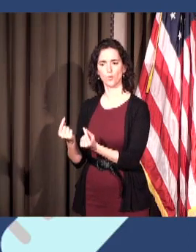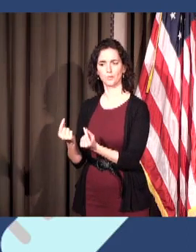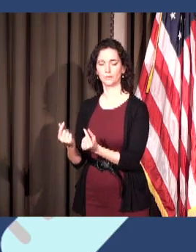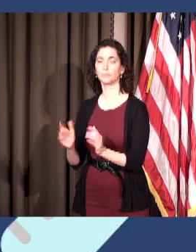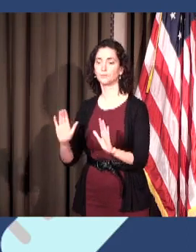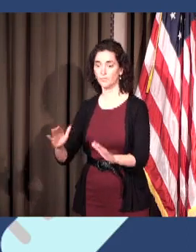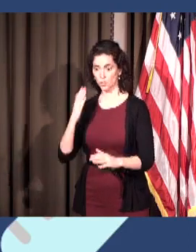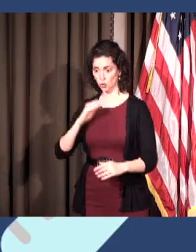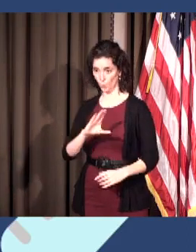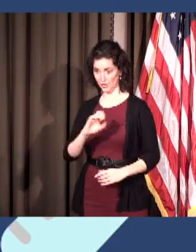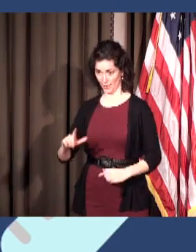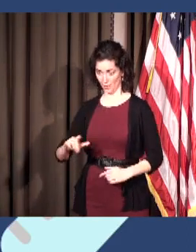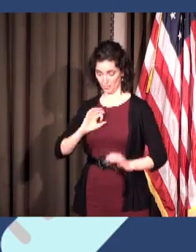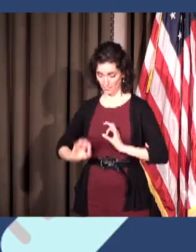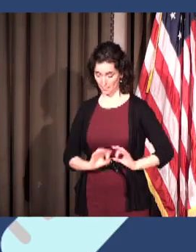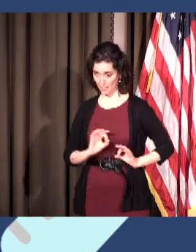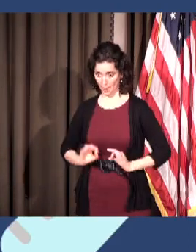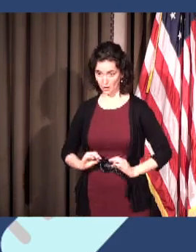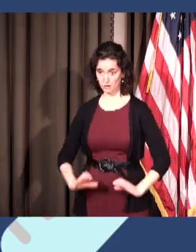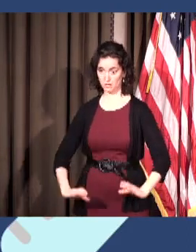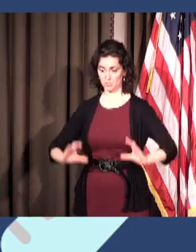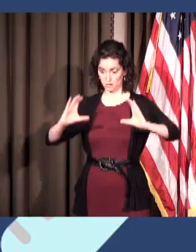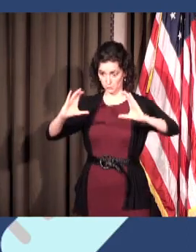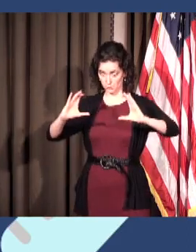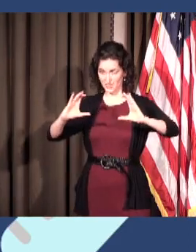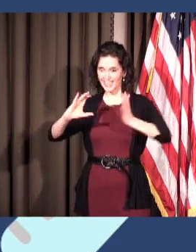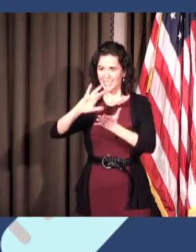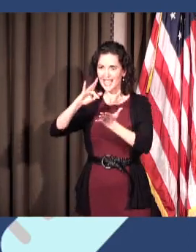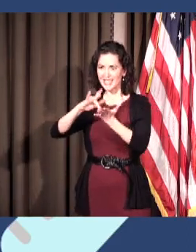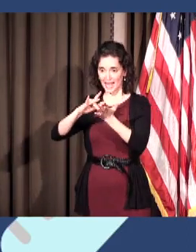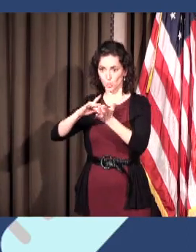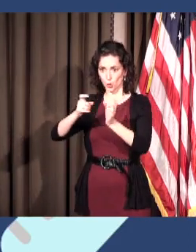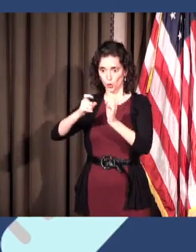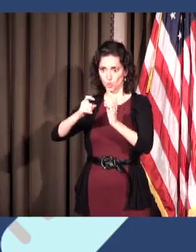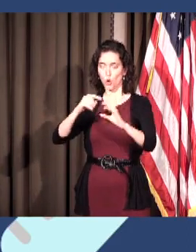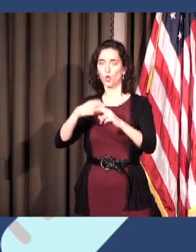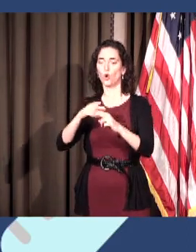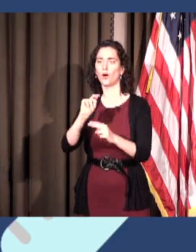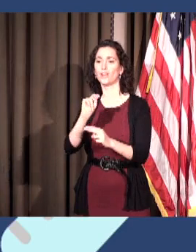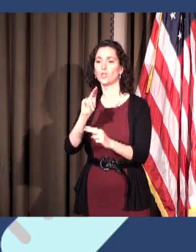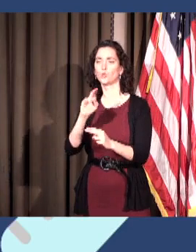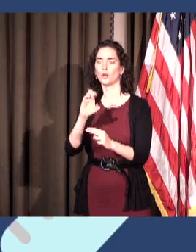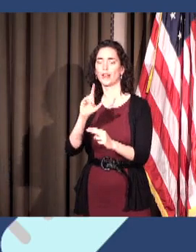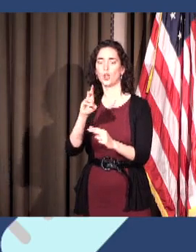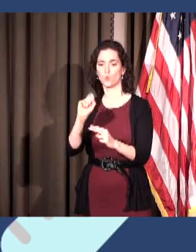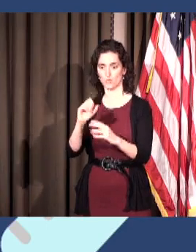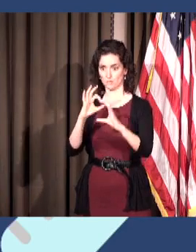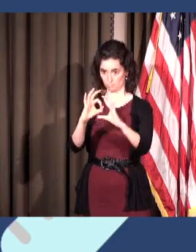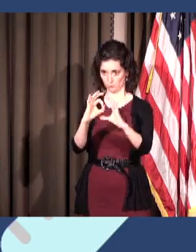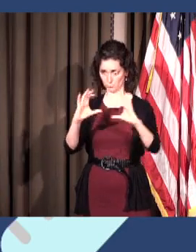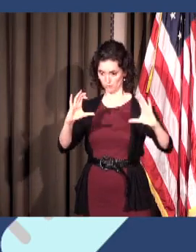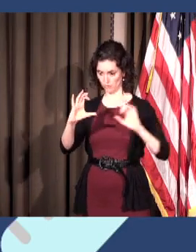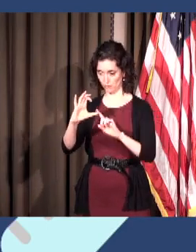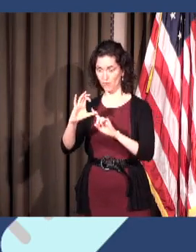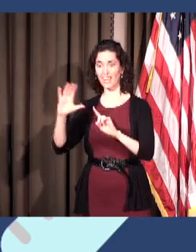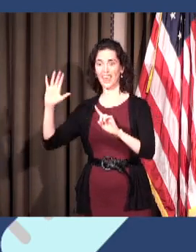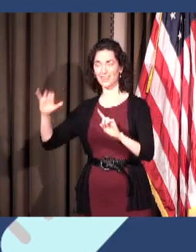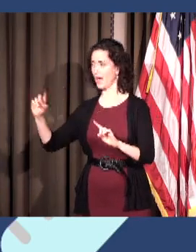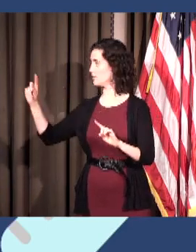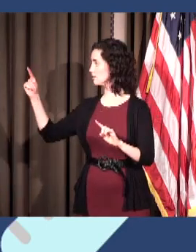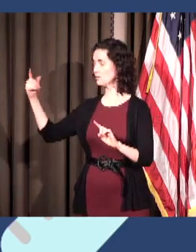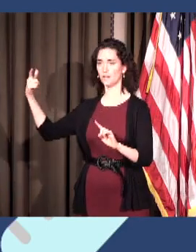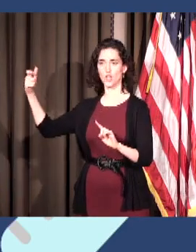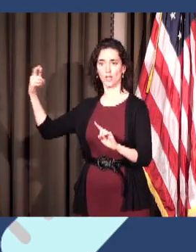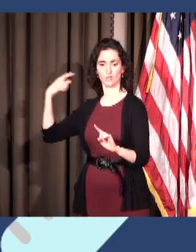in the nucleus of the cell. The nucleus of the cell is the command center. It stays outside of the command center. It never